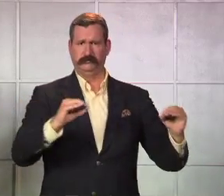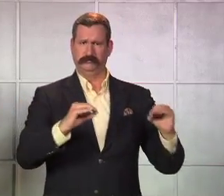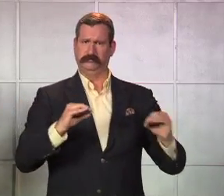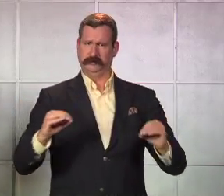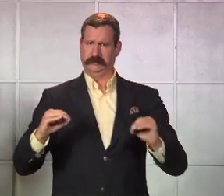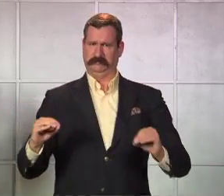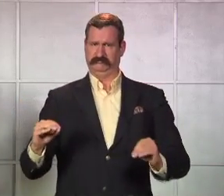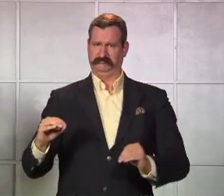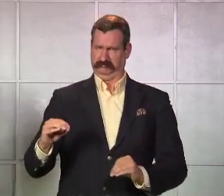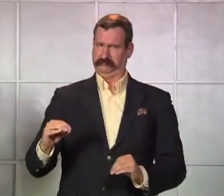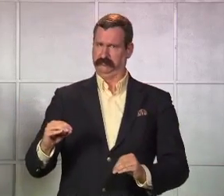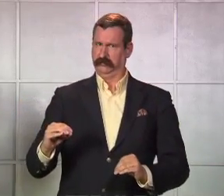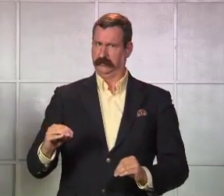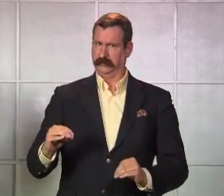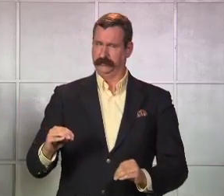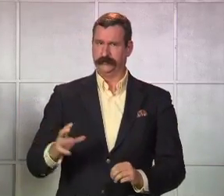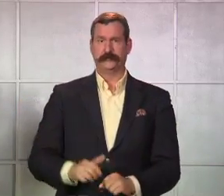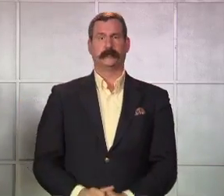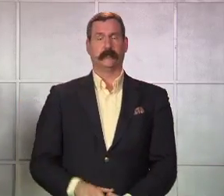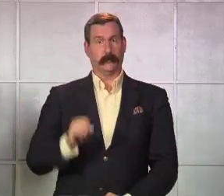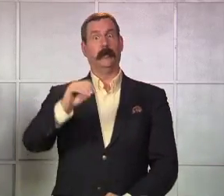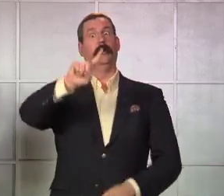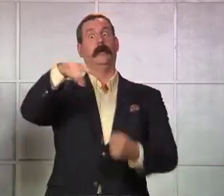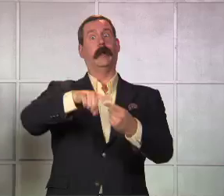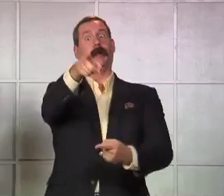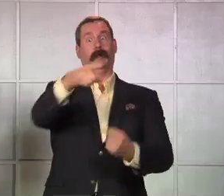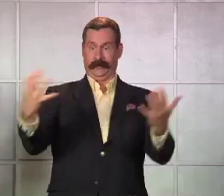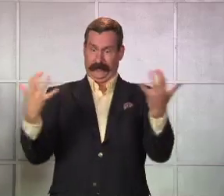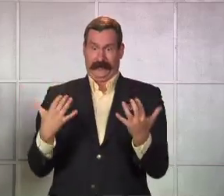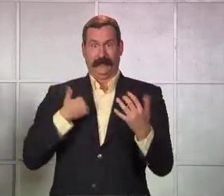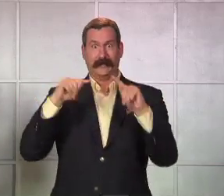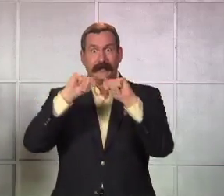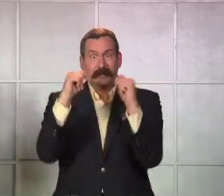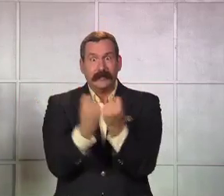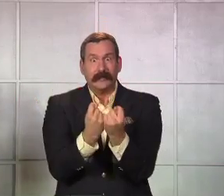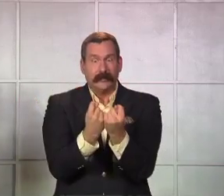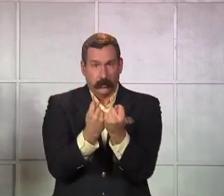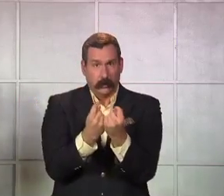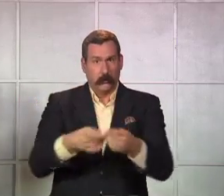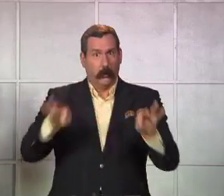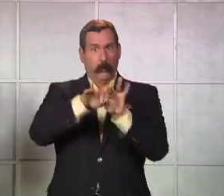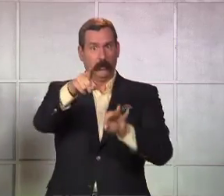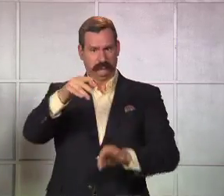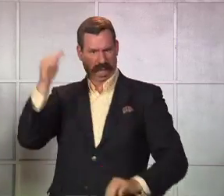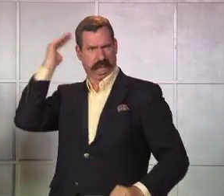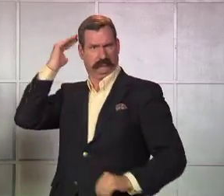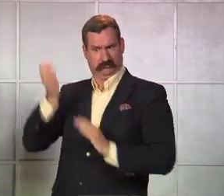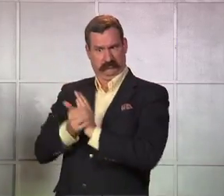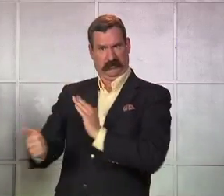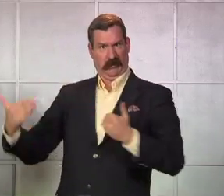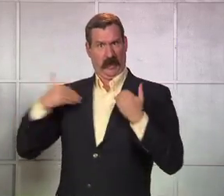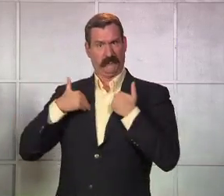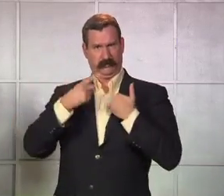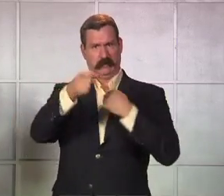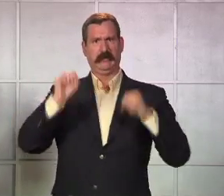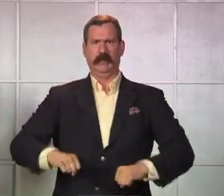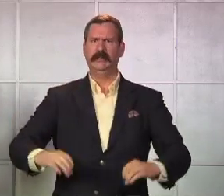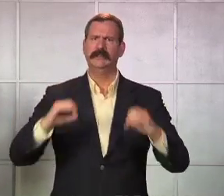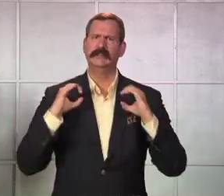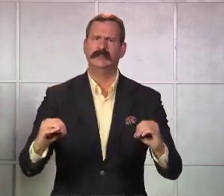to teach others. When you gather your team together, it is important that you have the knowledge and